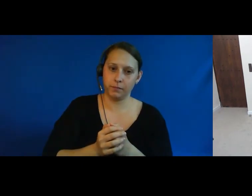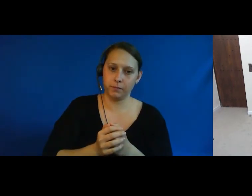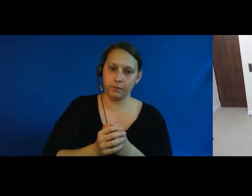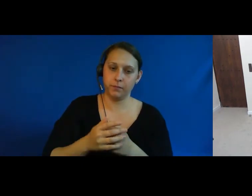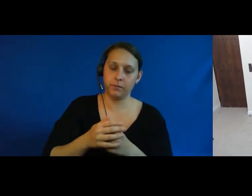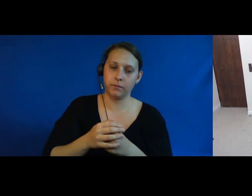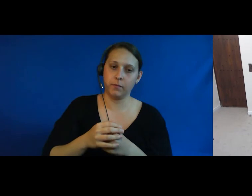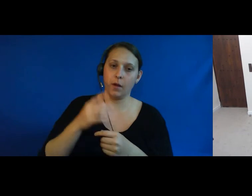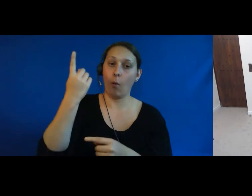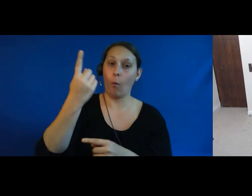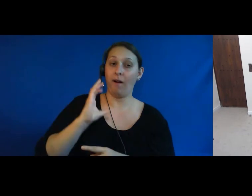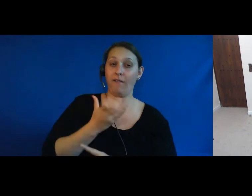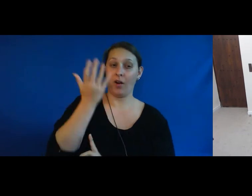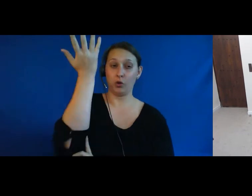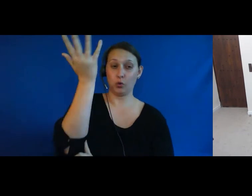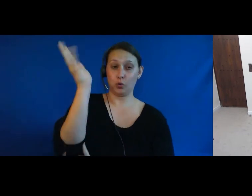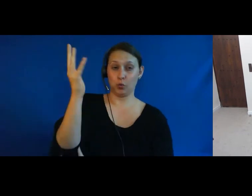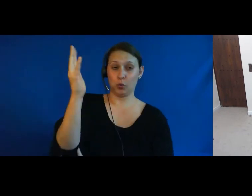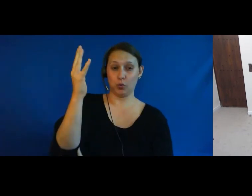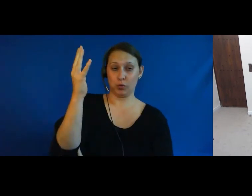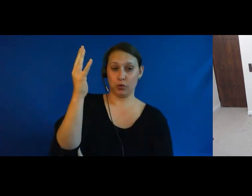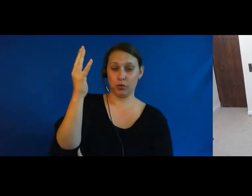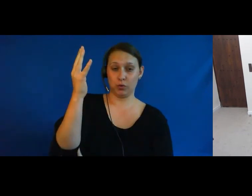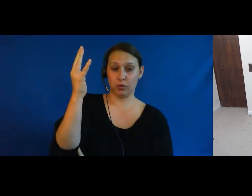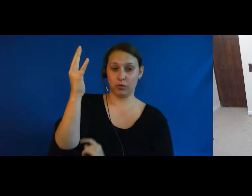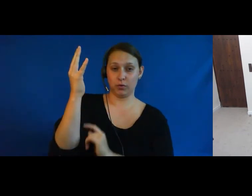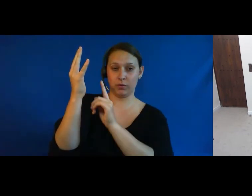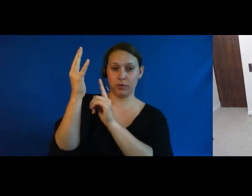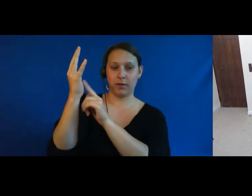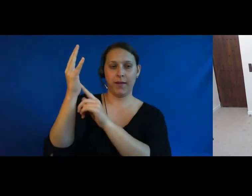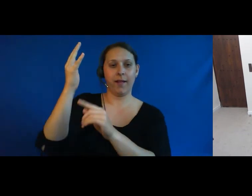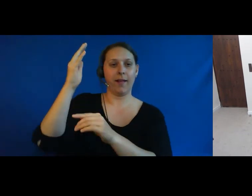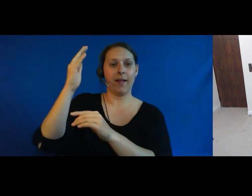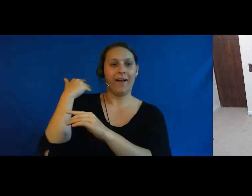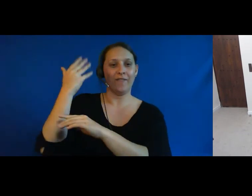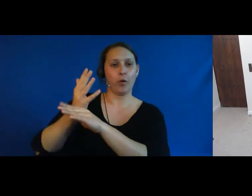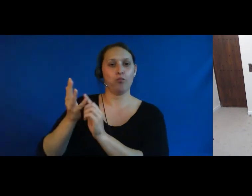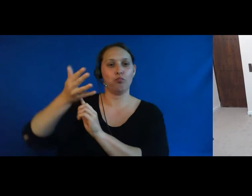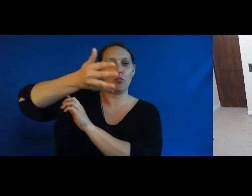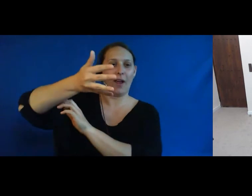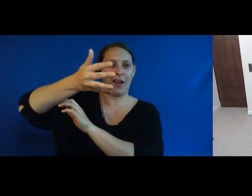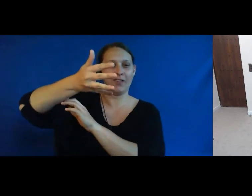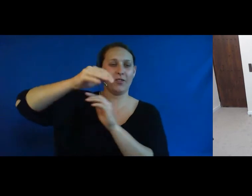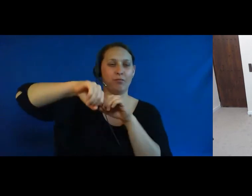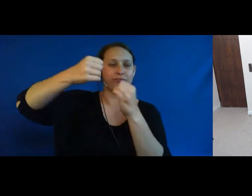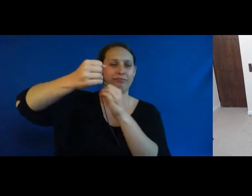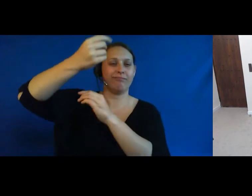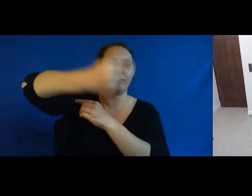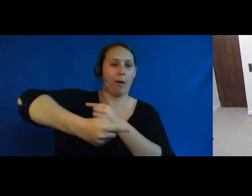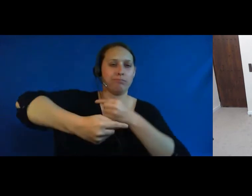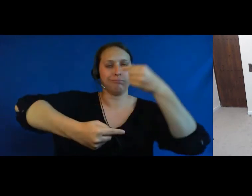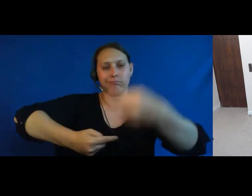trees is actually, that's started dropping limbs. Unfortunately, the only thing you can do